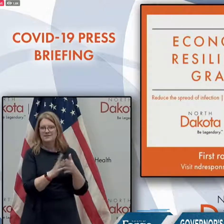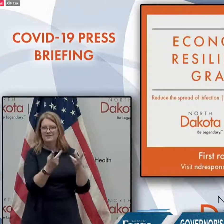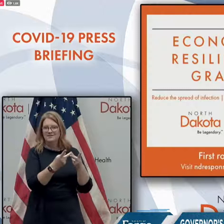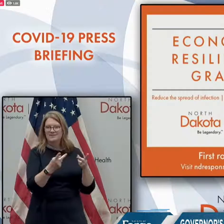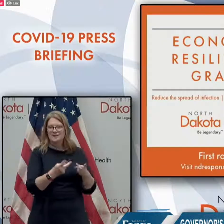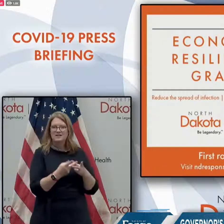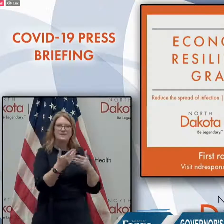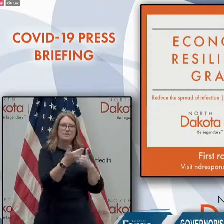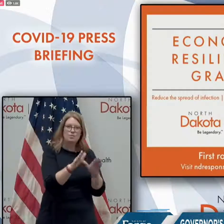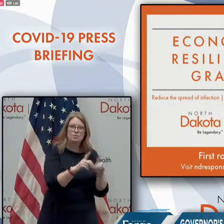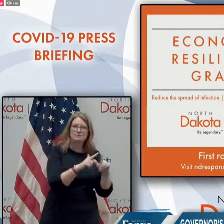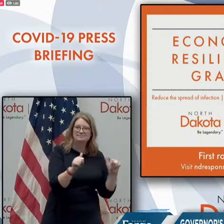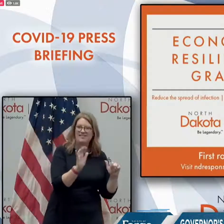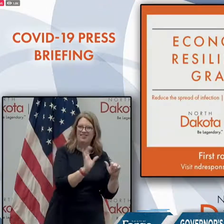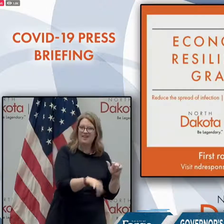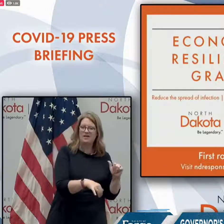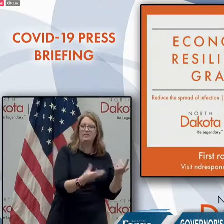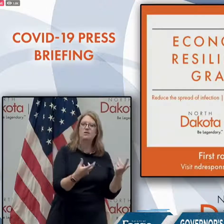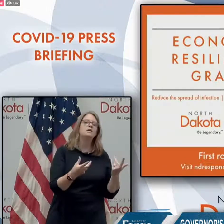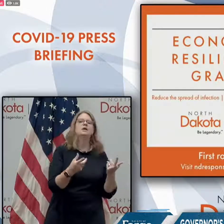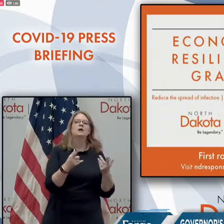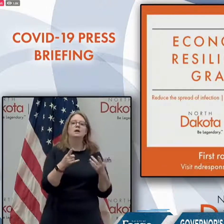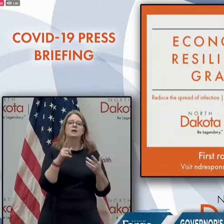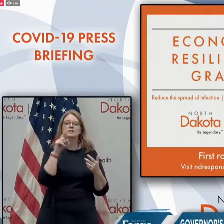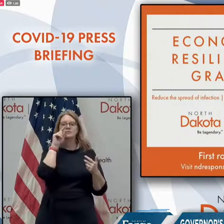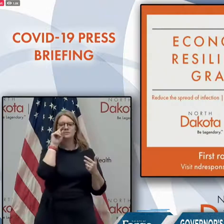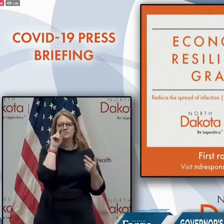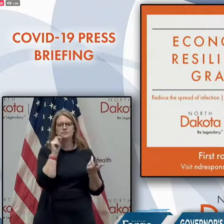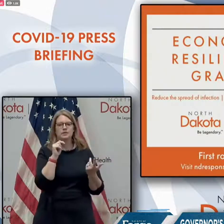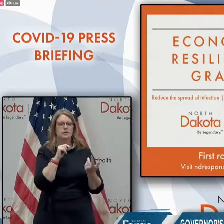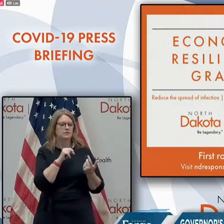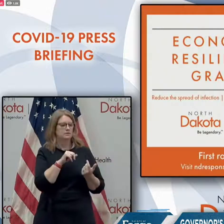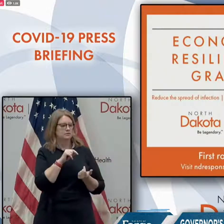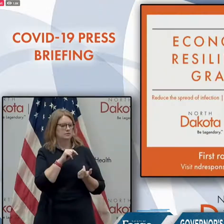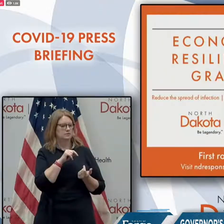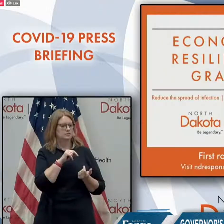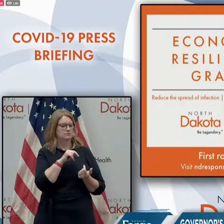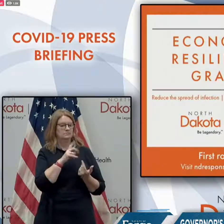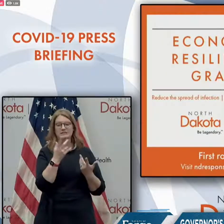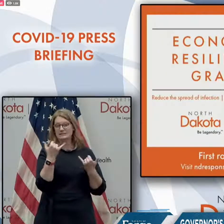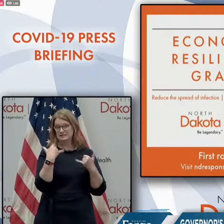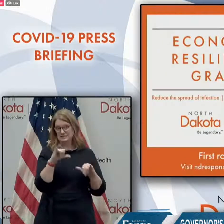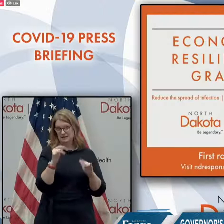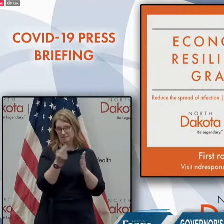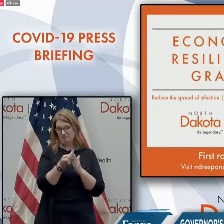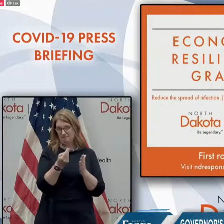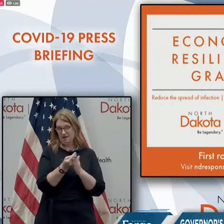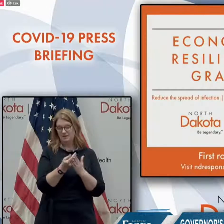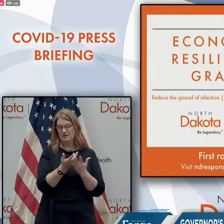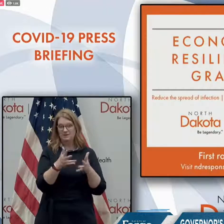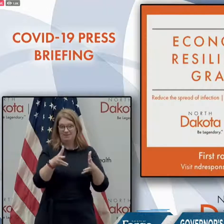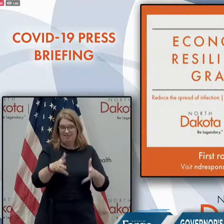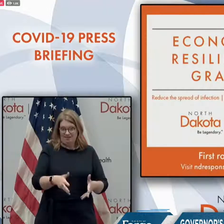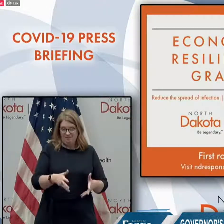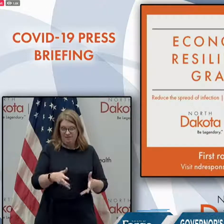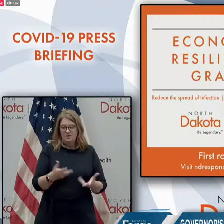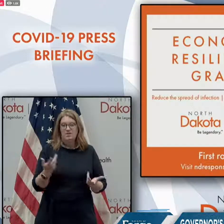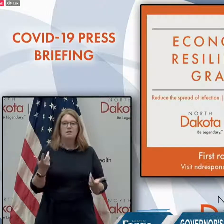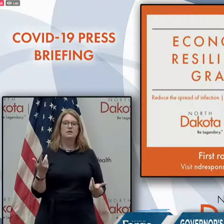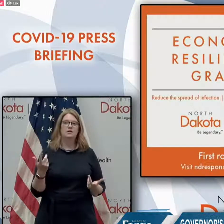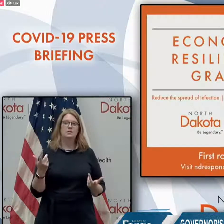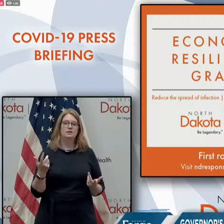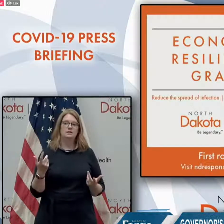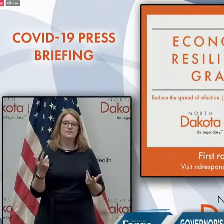facilities between customer turnover. So there is still some dollars remaining.